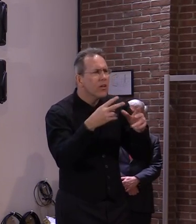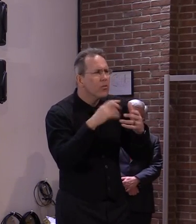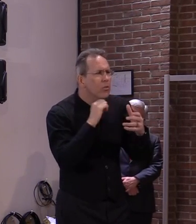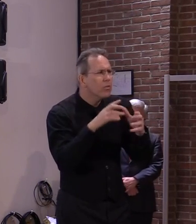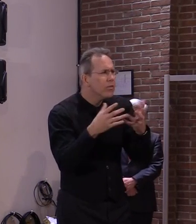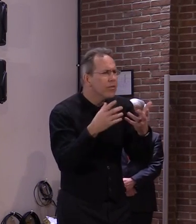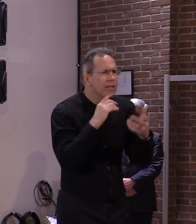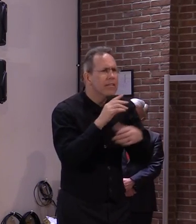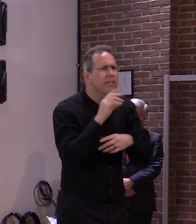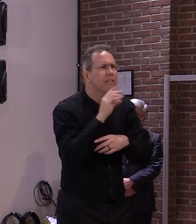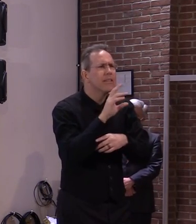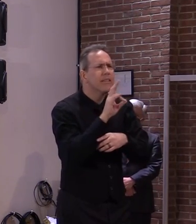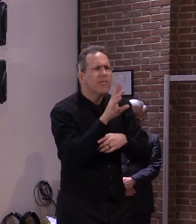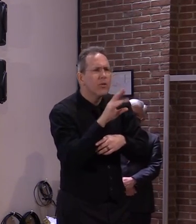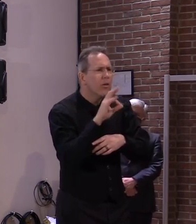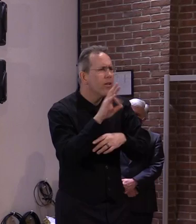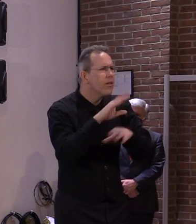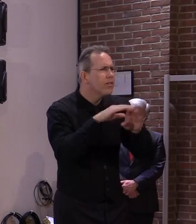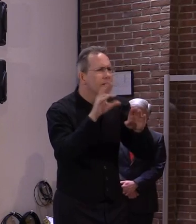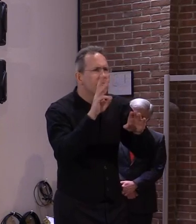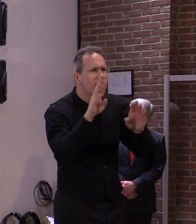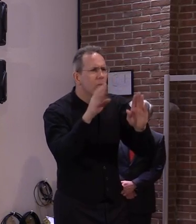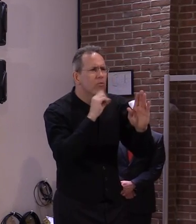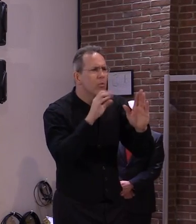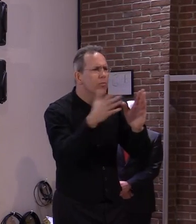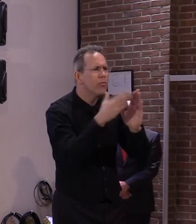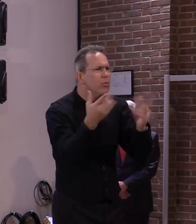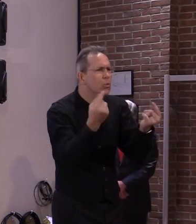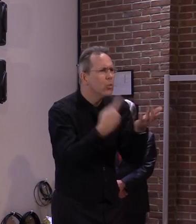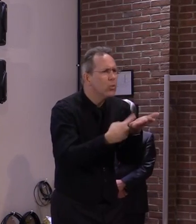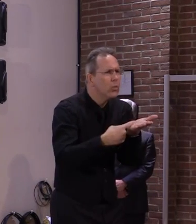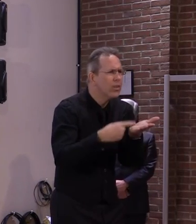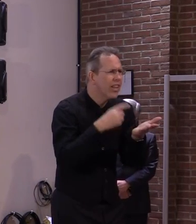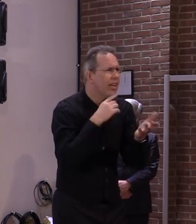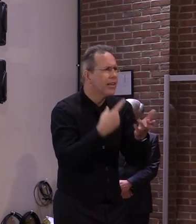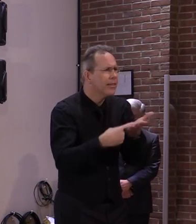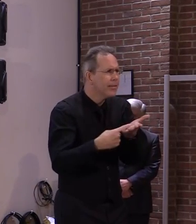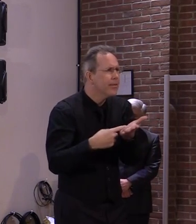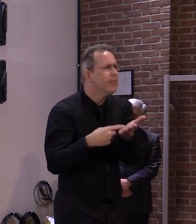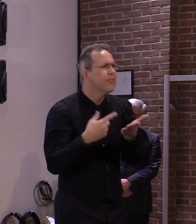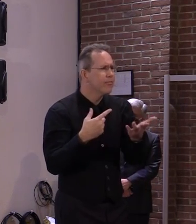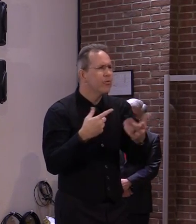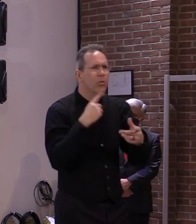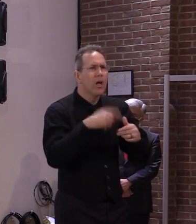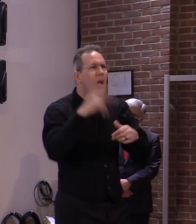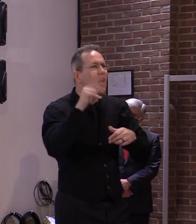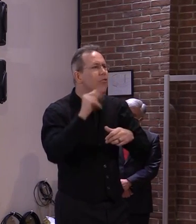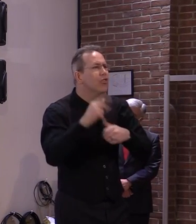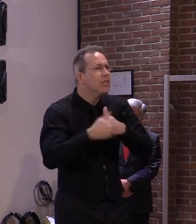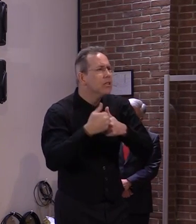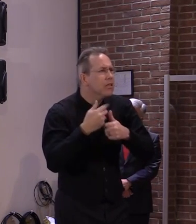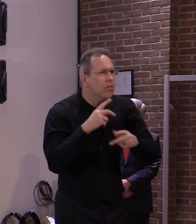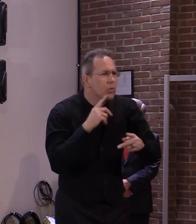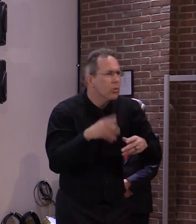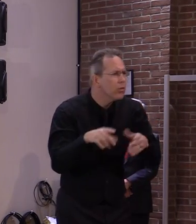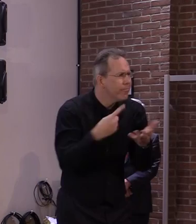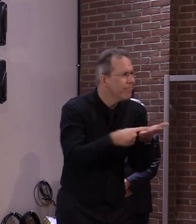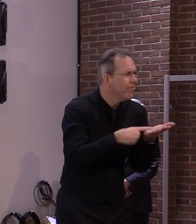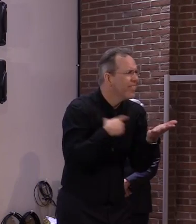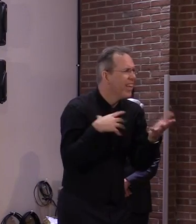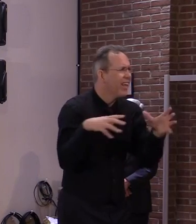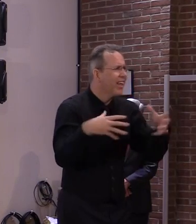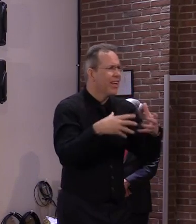With high risk conditions that would put one at risk for severe COVID or severe COVID outcomes.